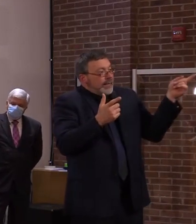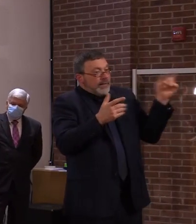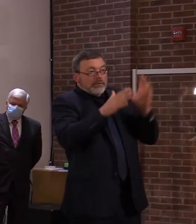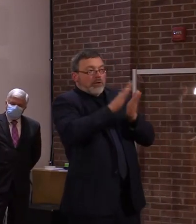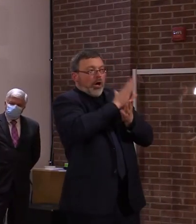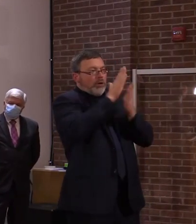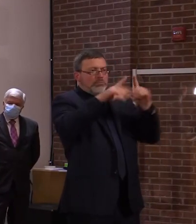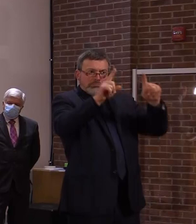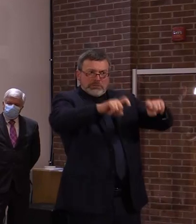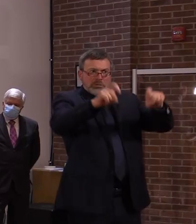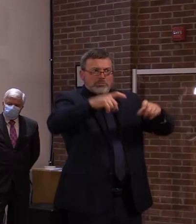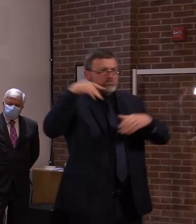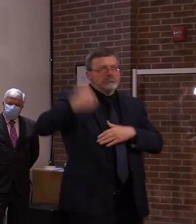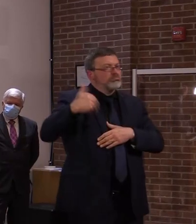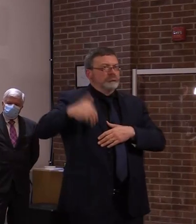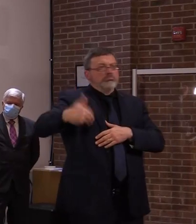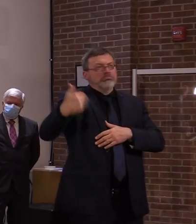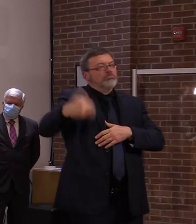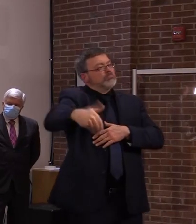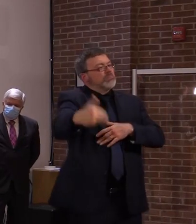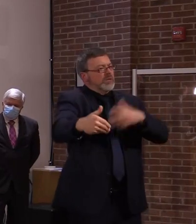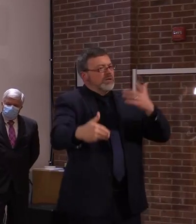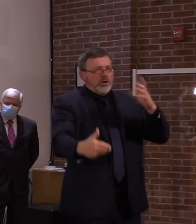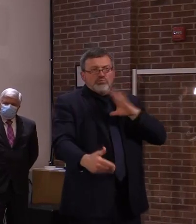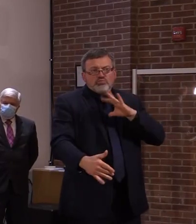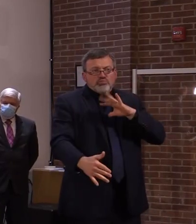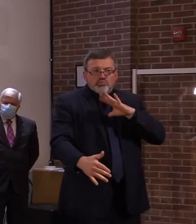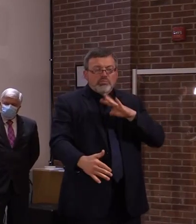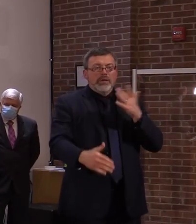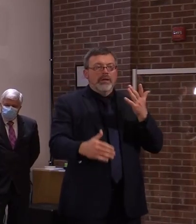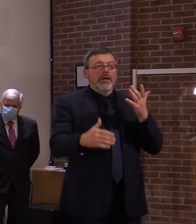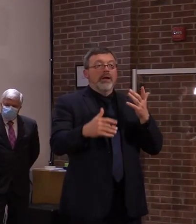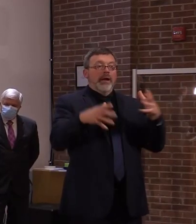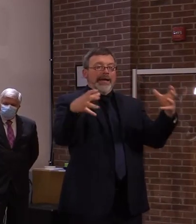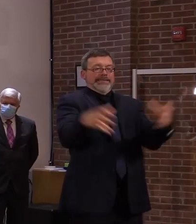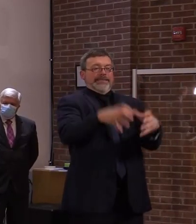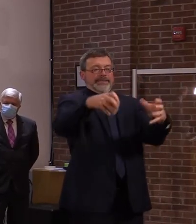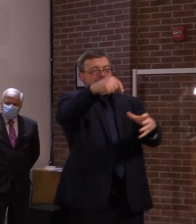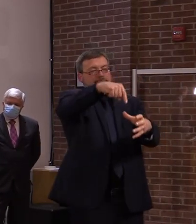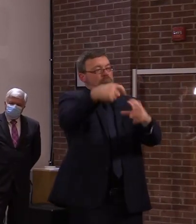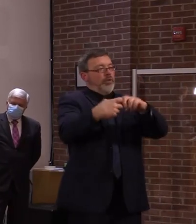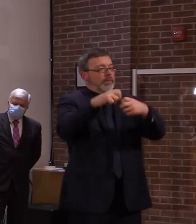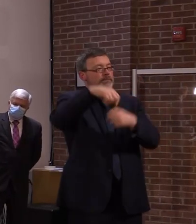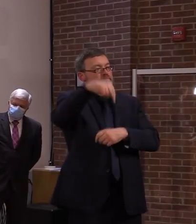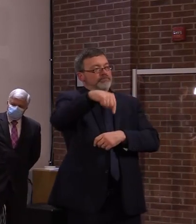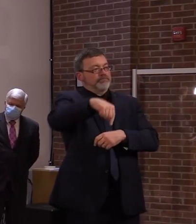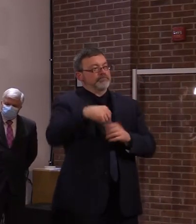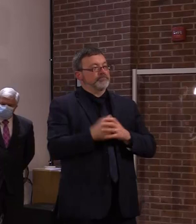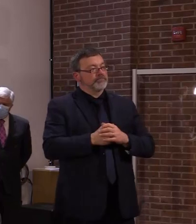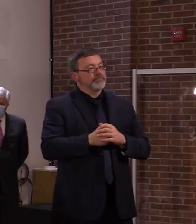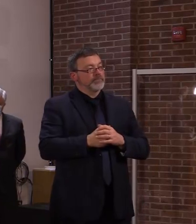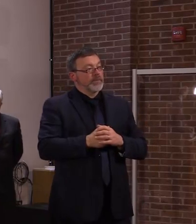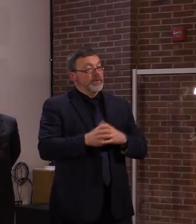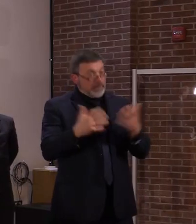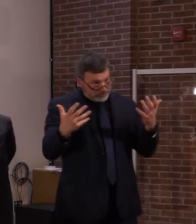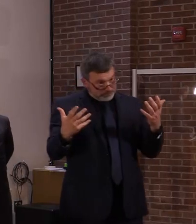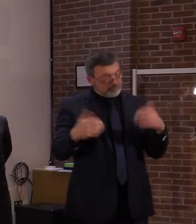point in time for such a vaccinated campus. And the results have been